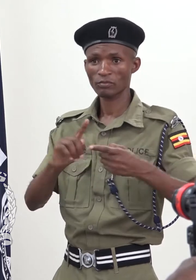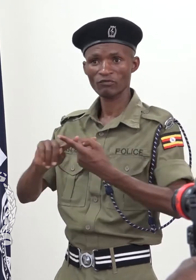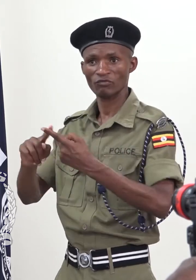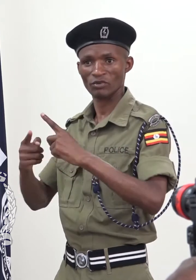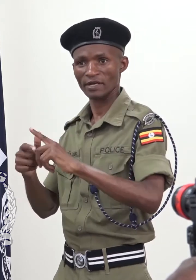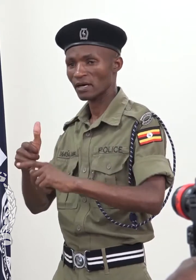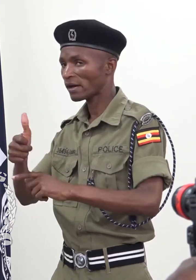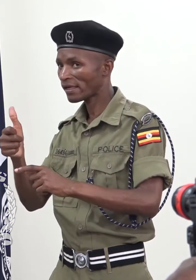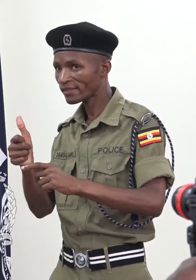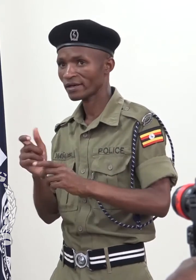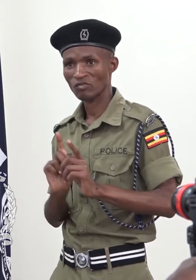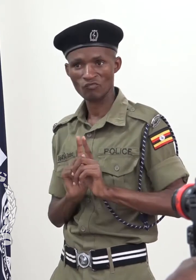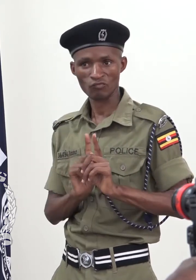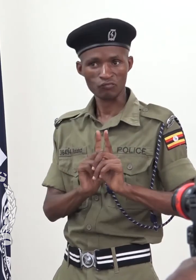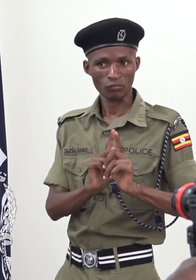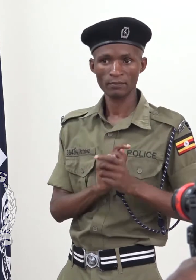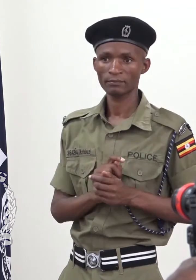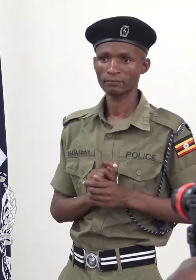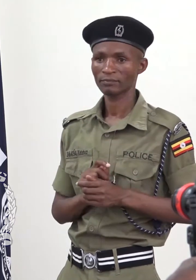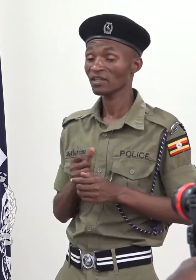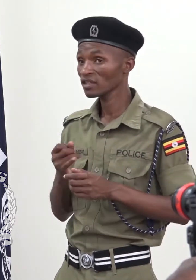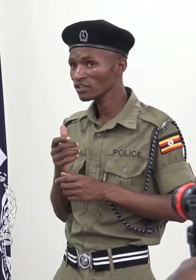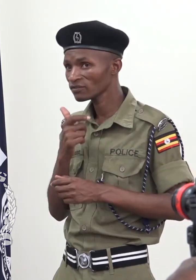When you suspect,